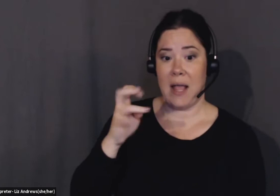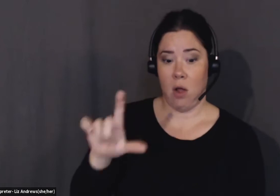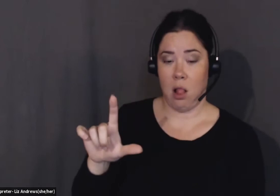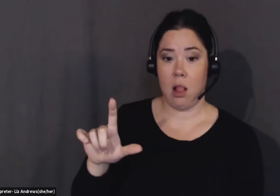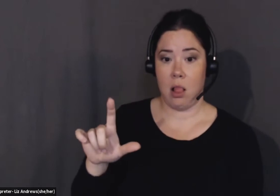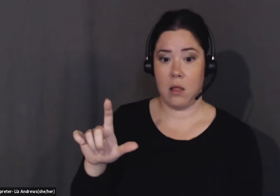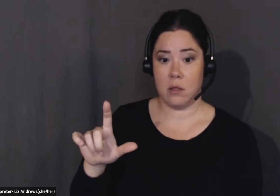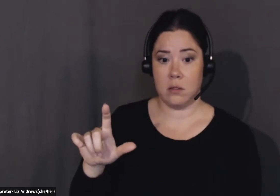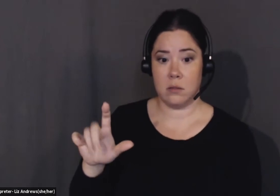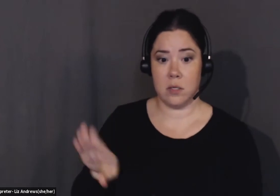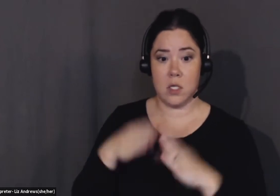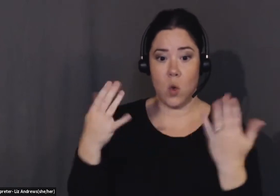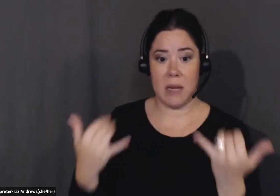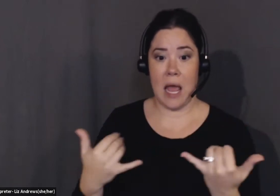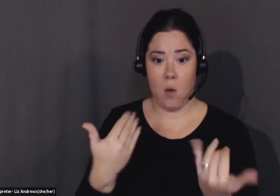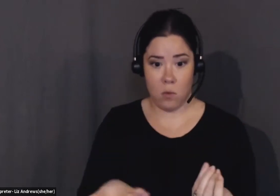now.